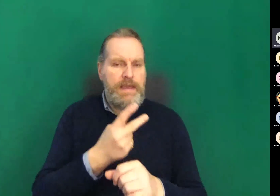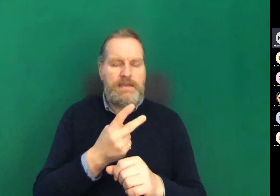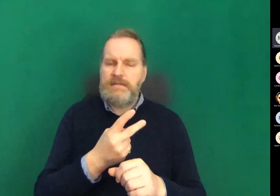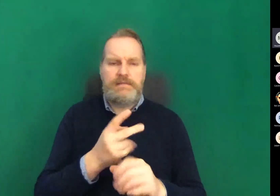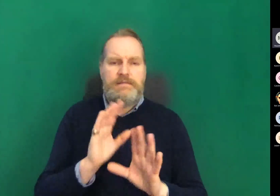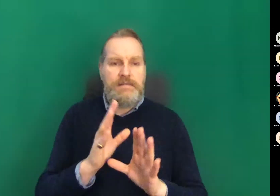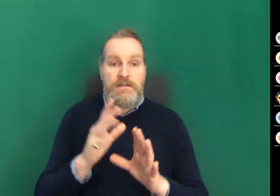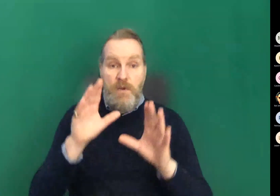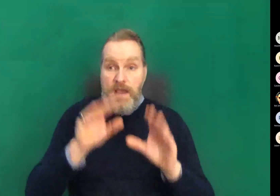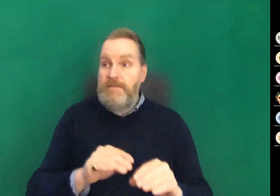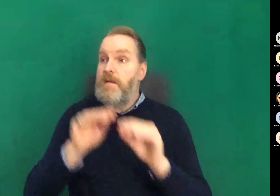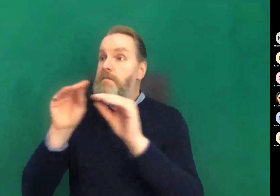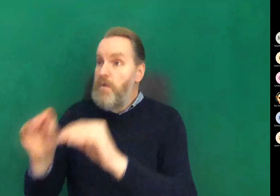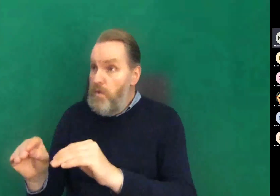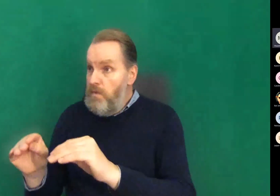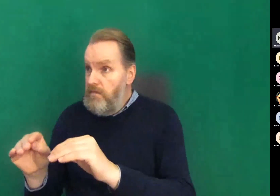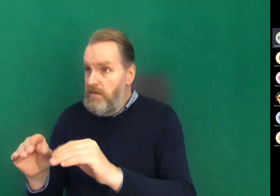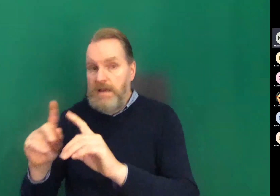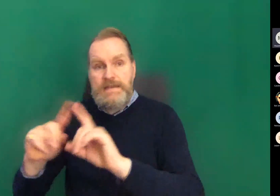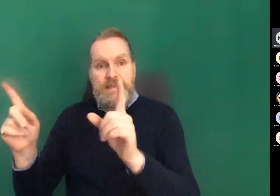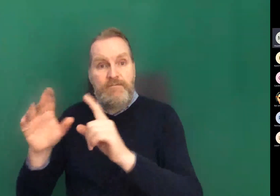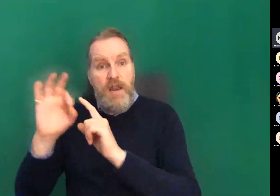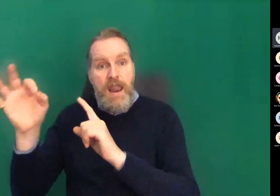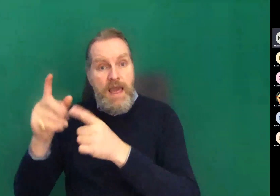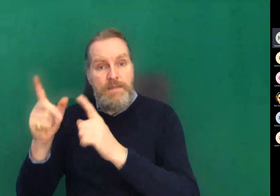line manager.